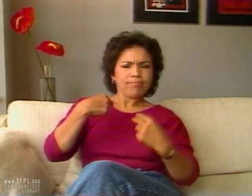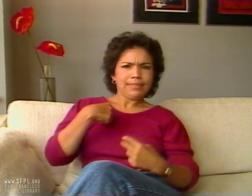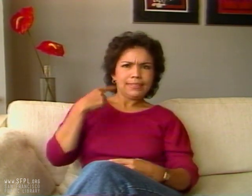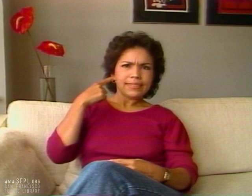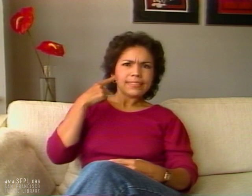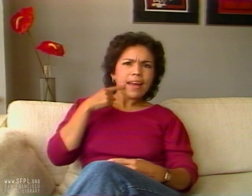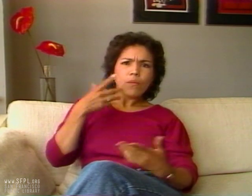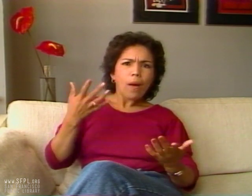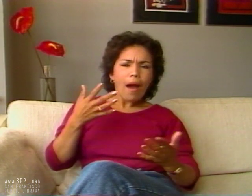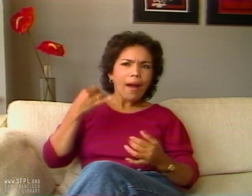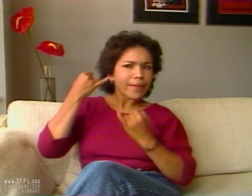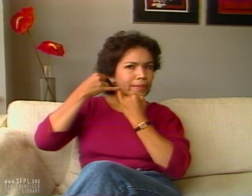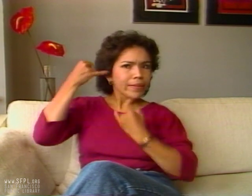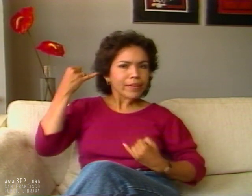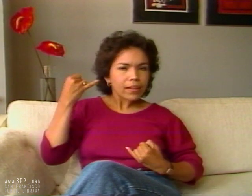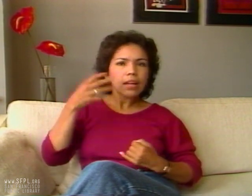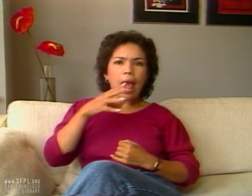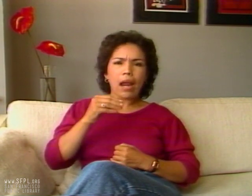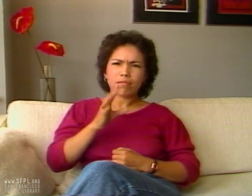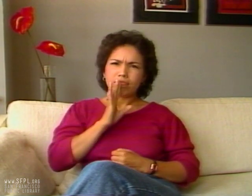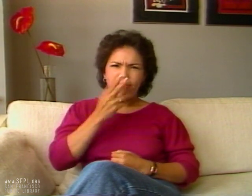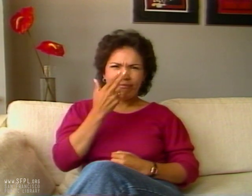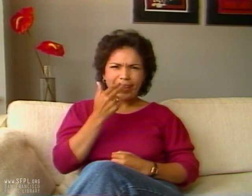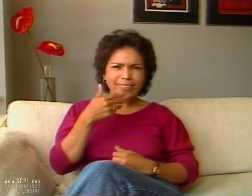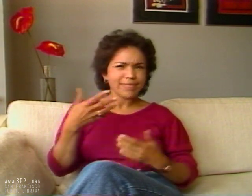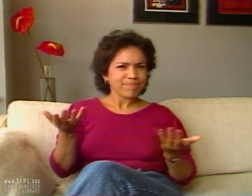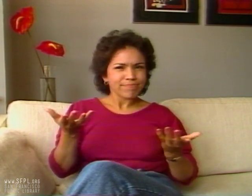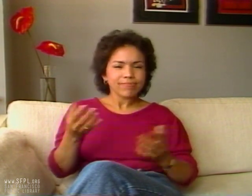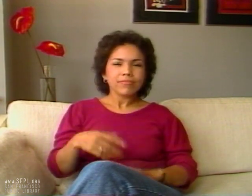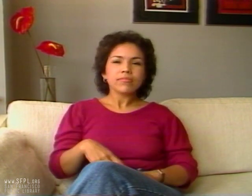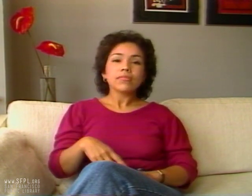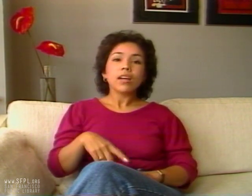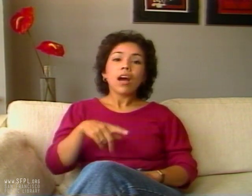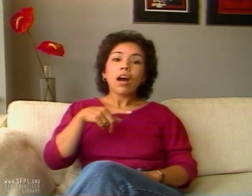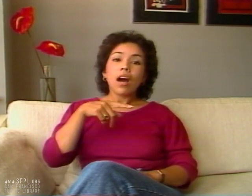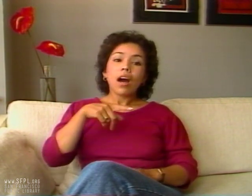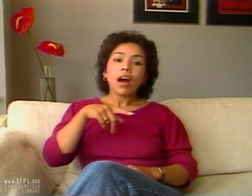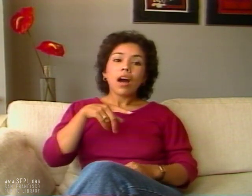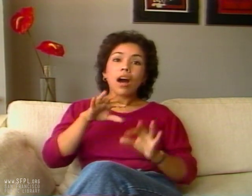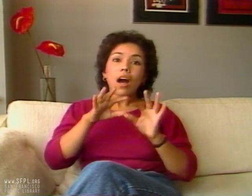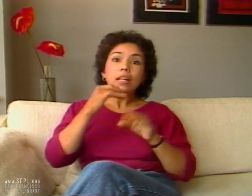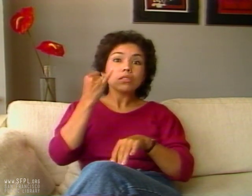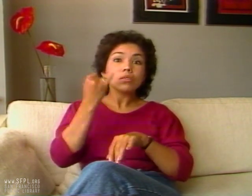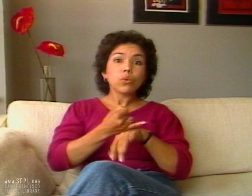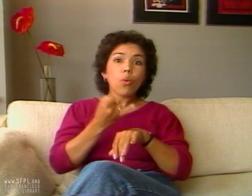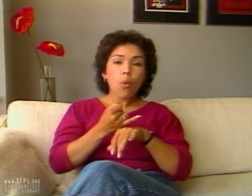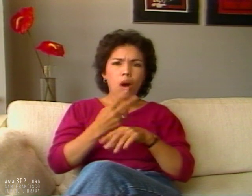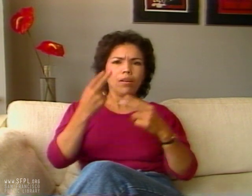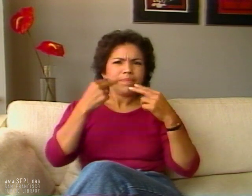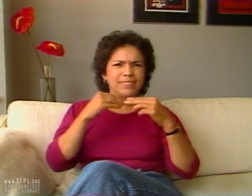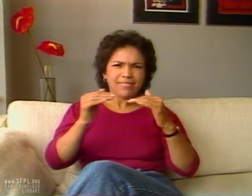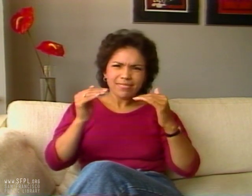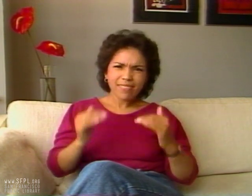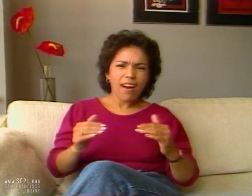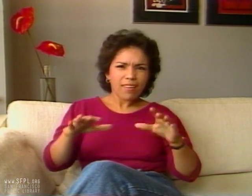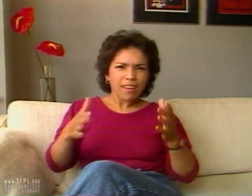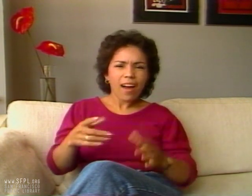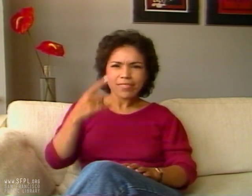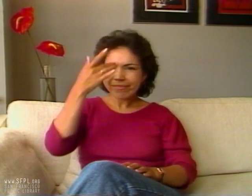went to a public school and people saw me primarily as being deaf because I wore a hearing aid and had a speech problem. Later at the school for the deaf, I